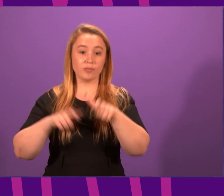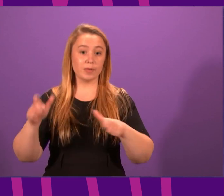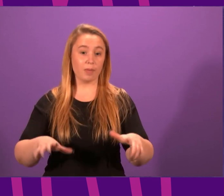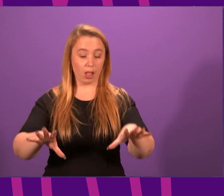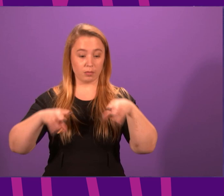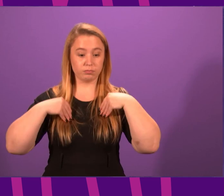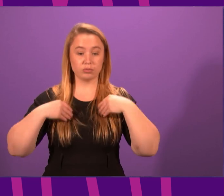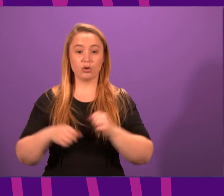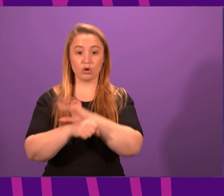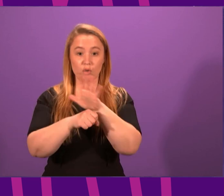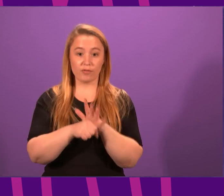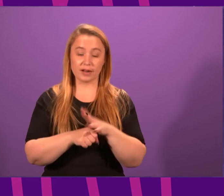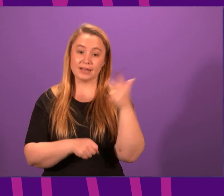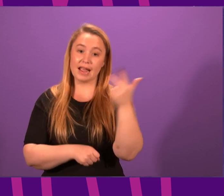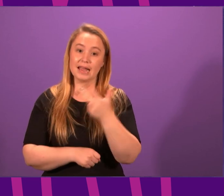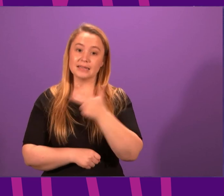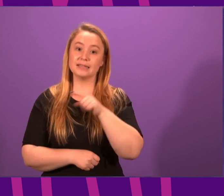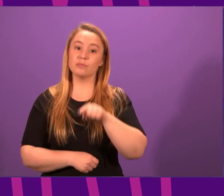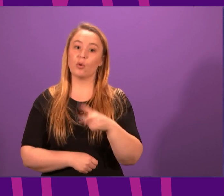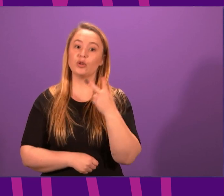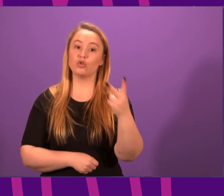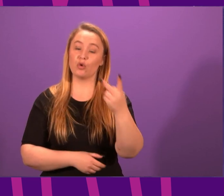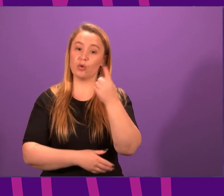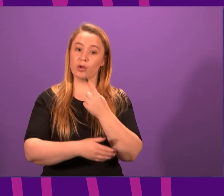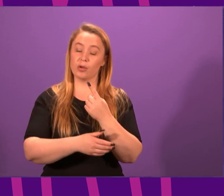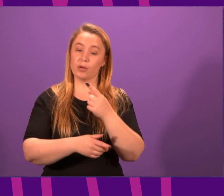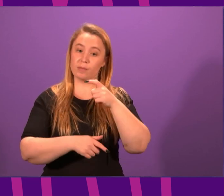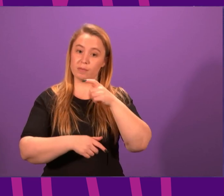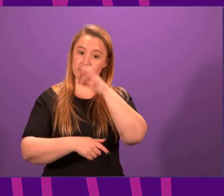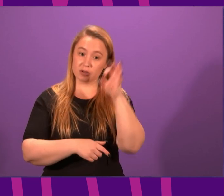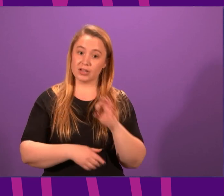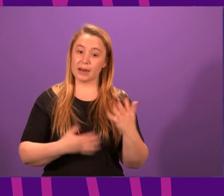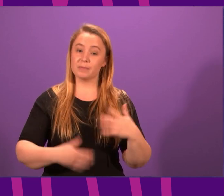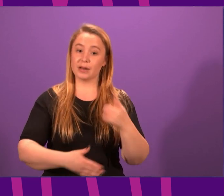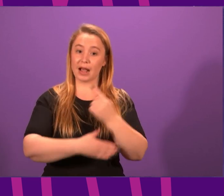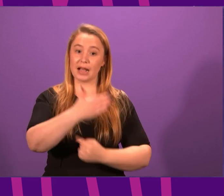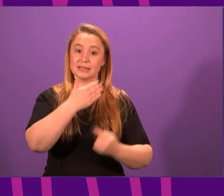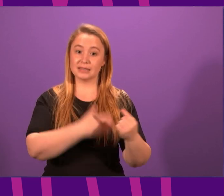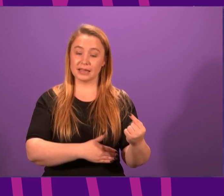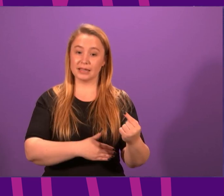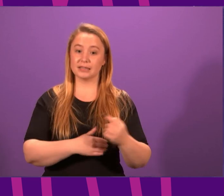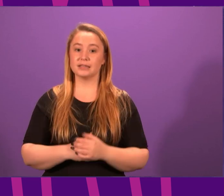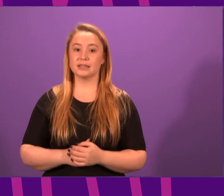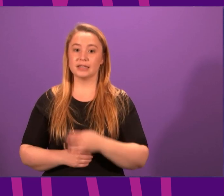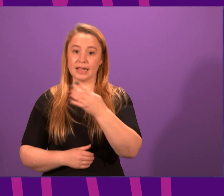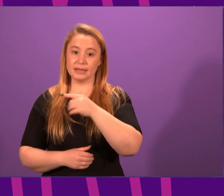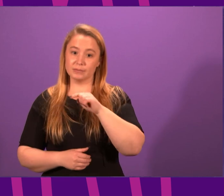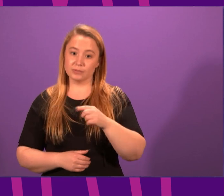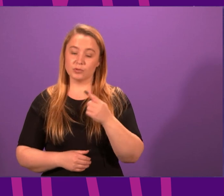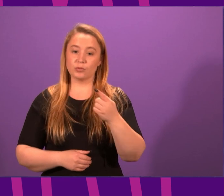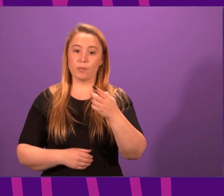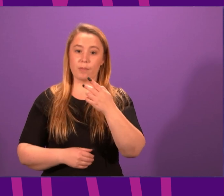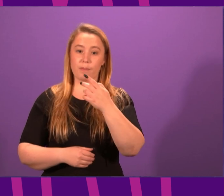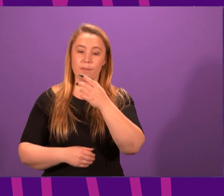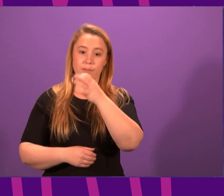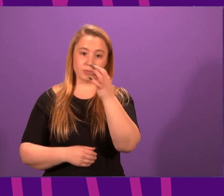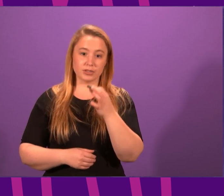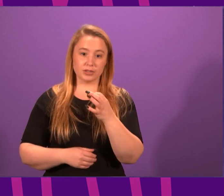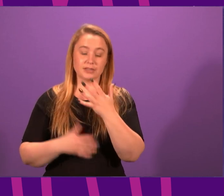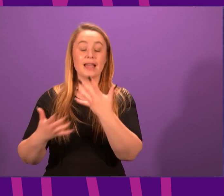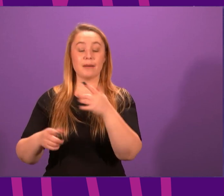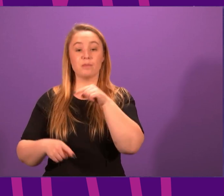symptoms, only 18.2% self-isolated, only 11.9% requested a test, and only